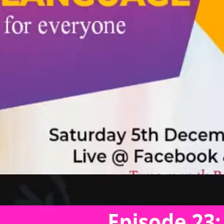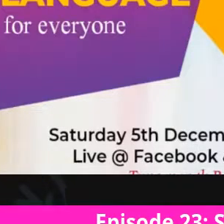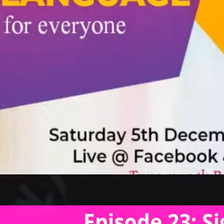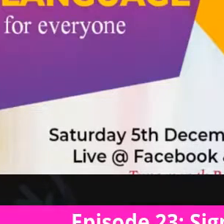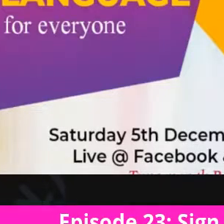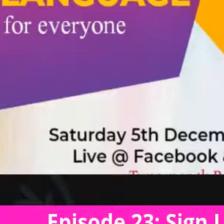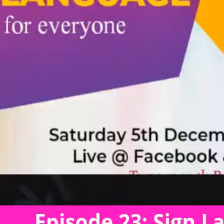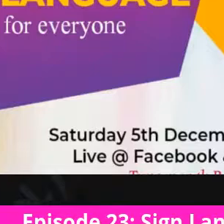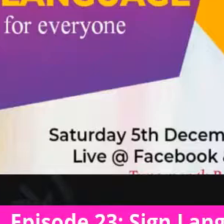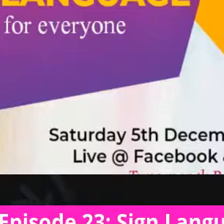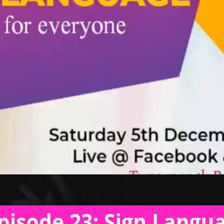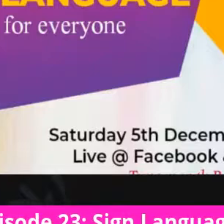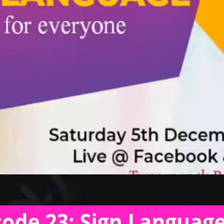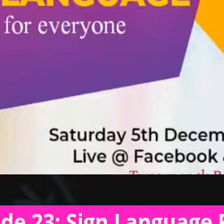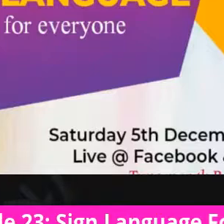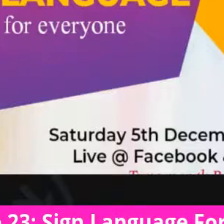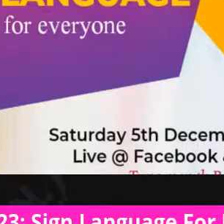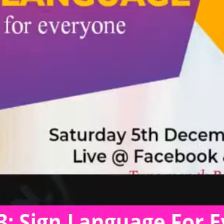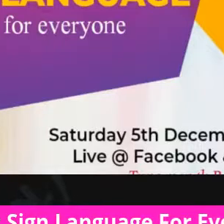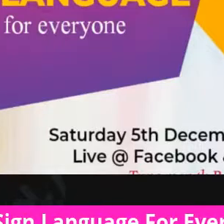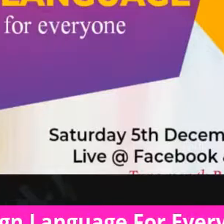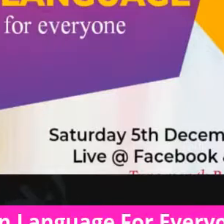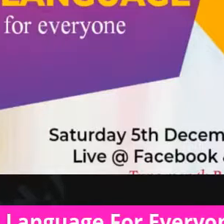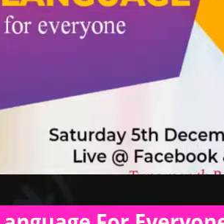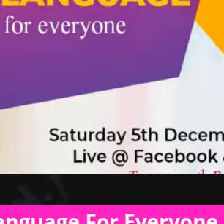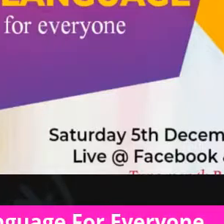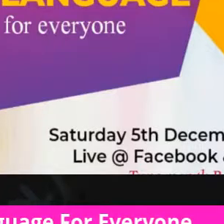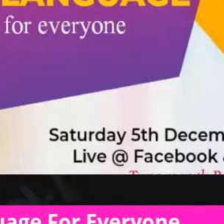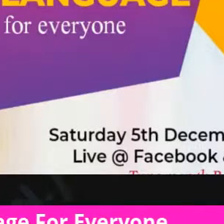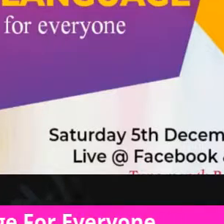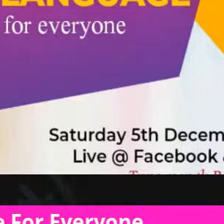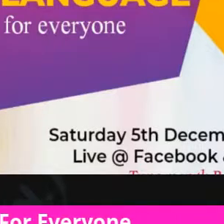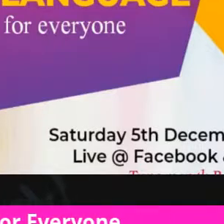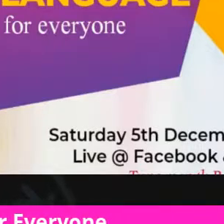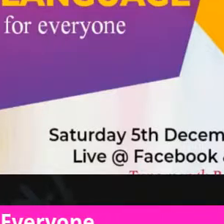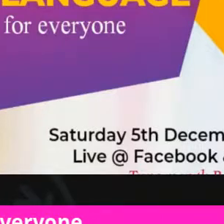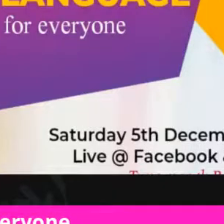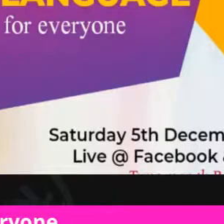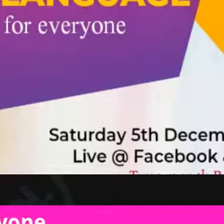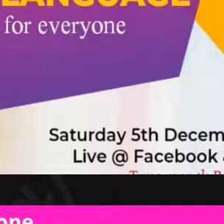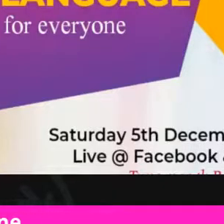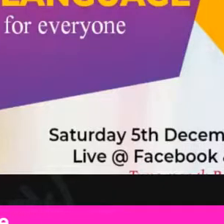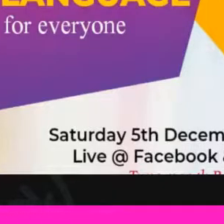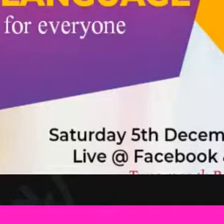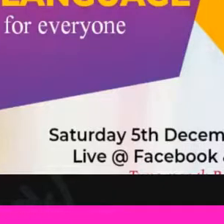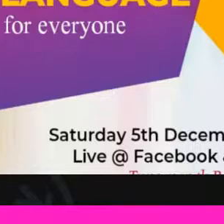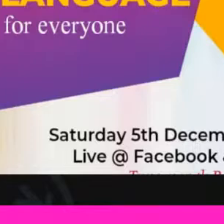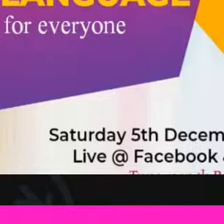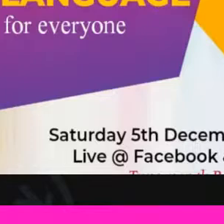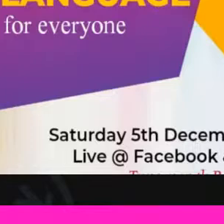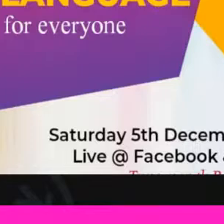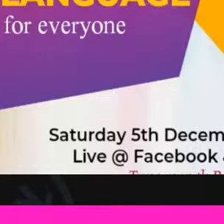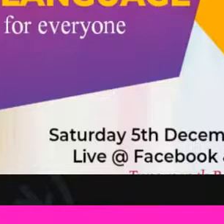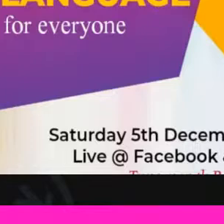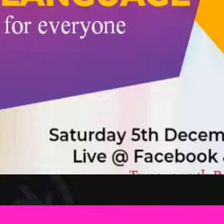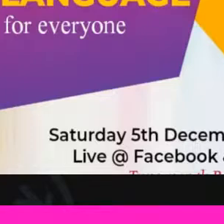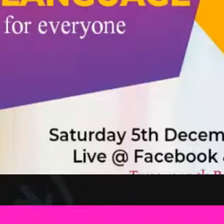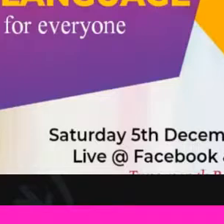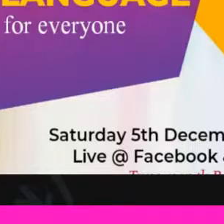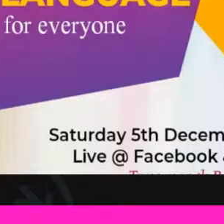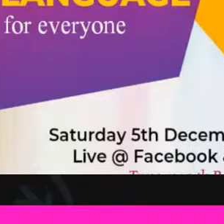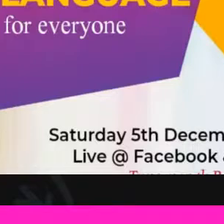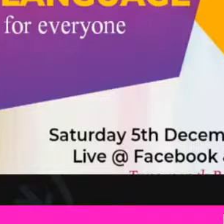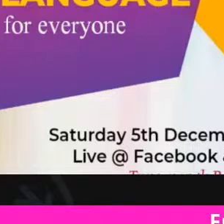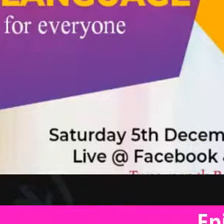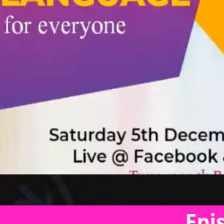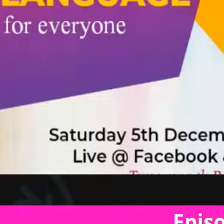earlier language that we have all known. We got those days I was talking about. So, according to the World Federation of the Deaf,